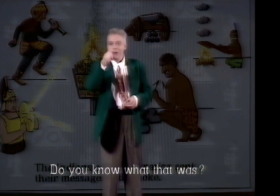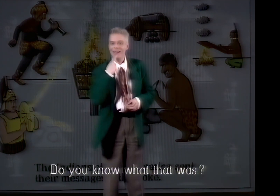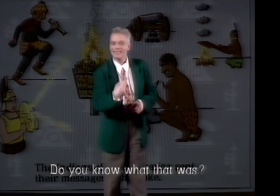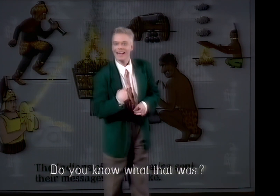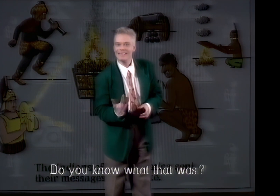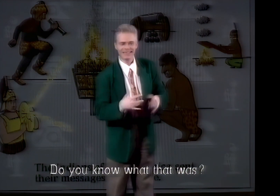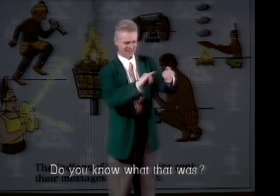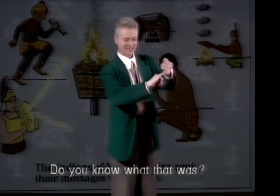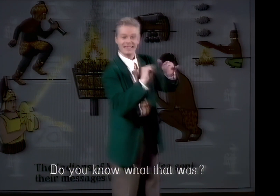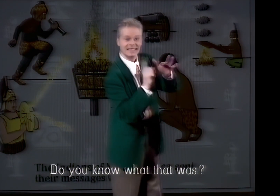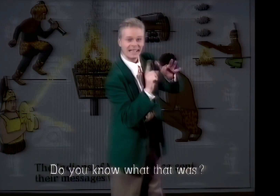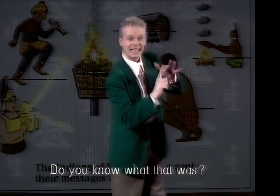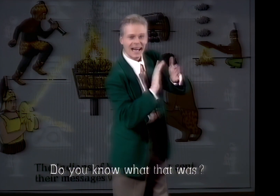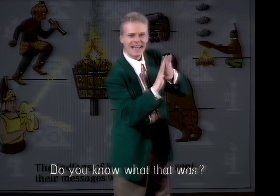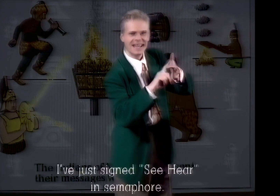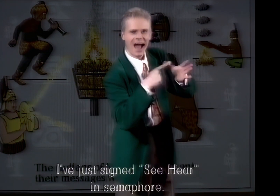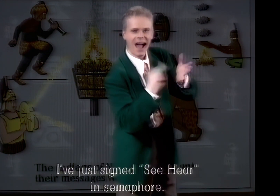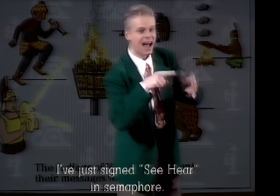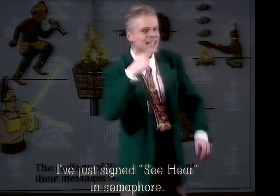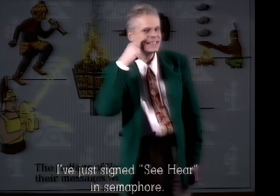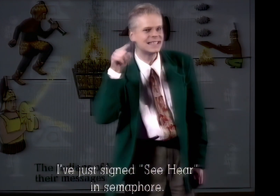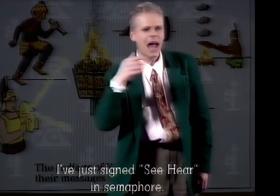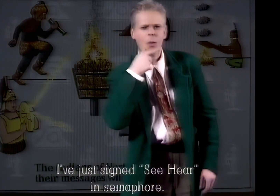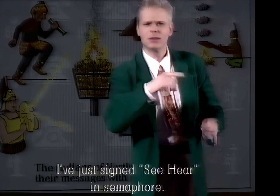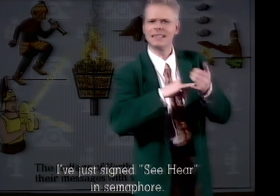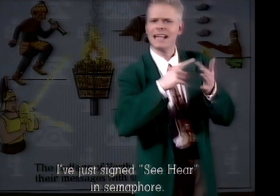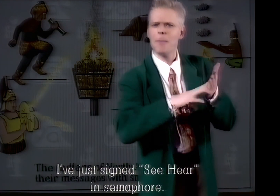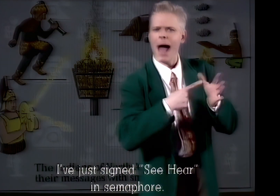Do you know what that was? I've just signed "See Here" in semaphore.